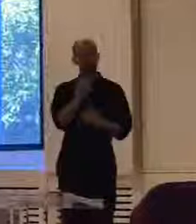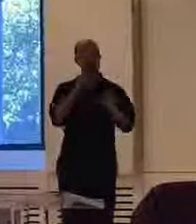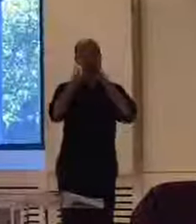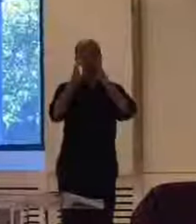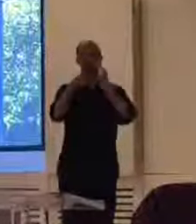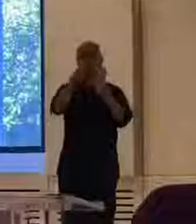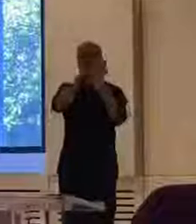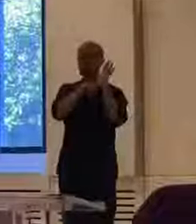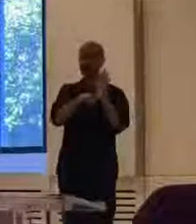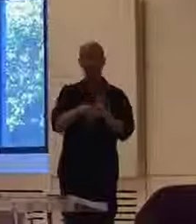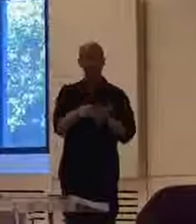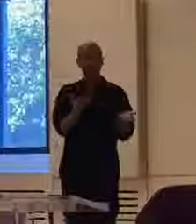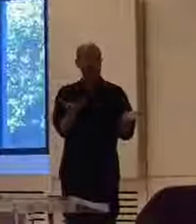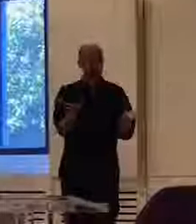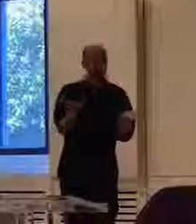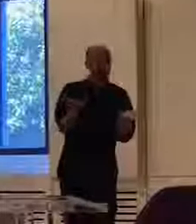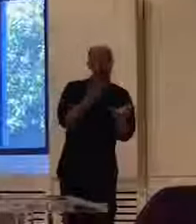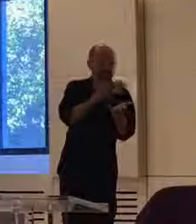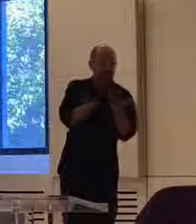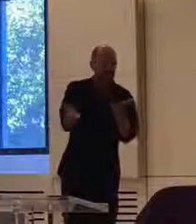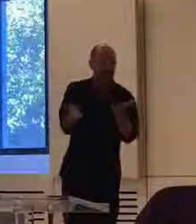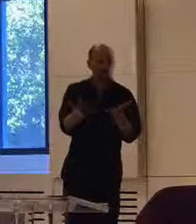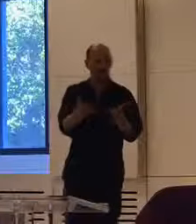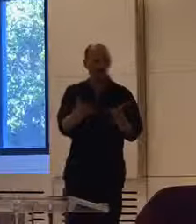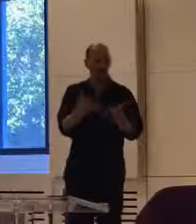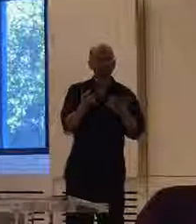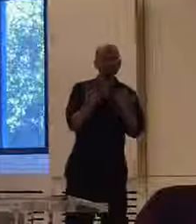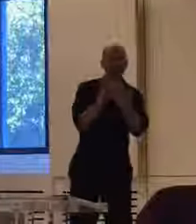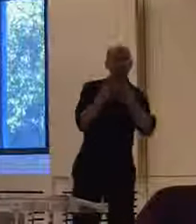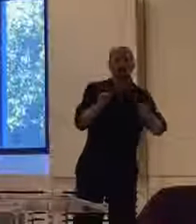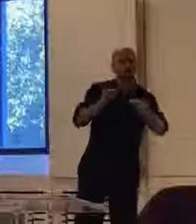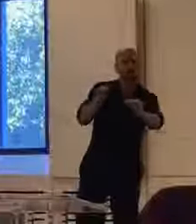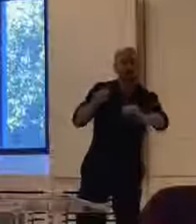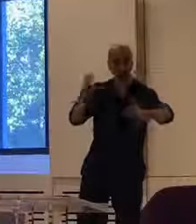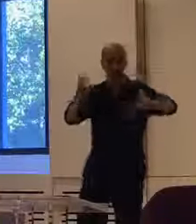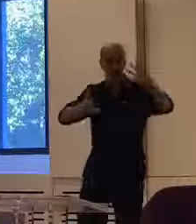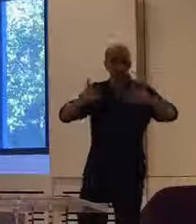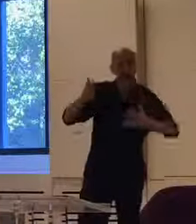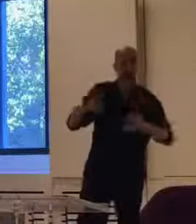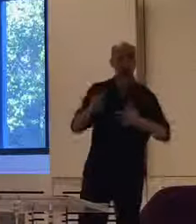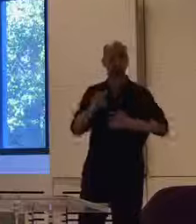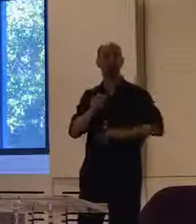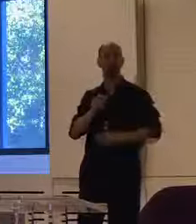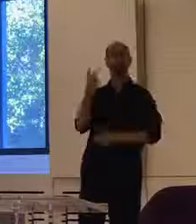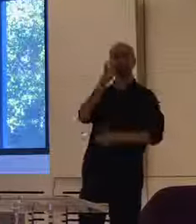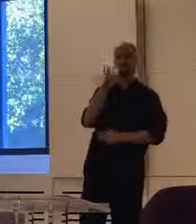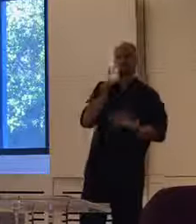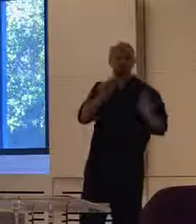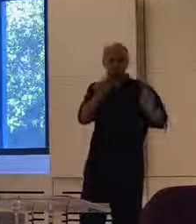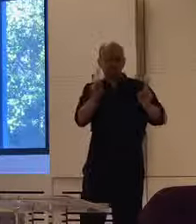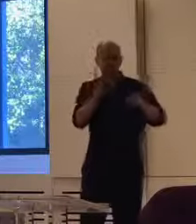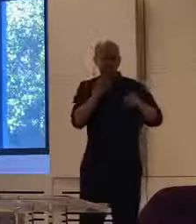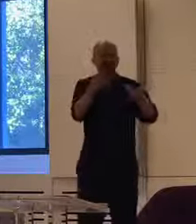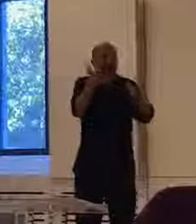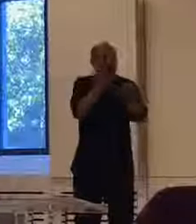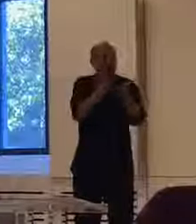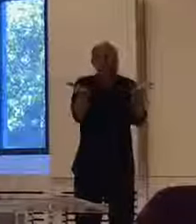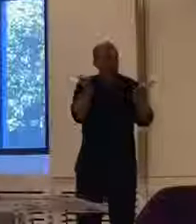Of course, there are communication policies, but how you teach sign language, if it's